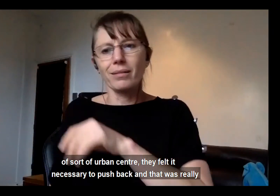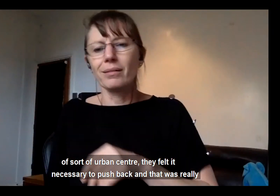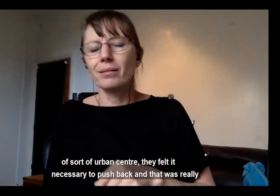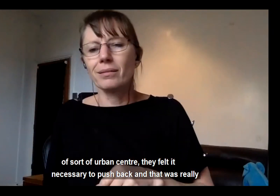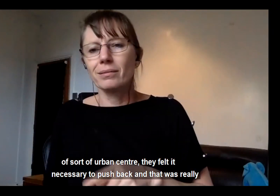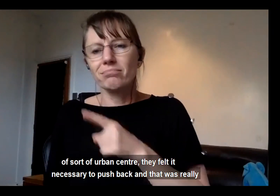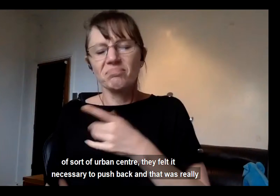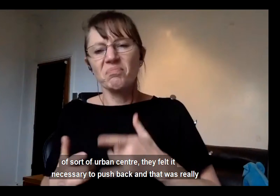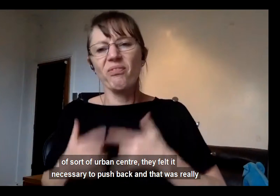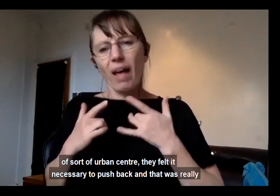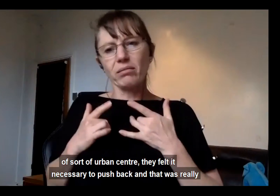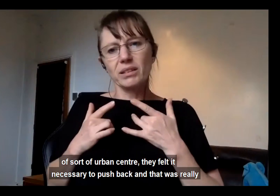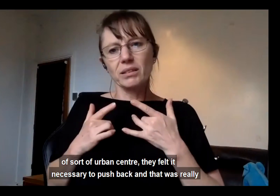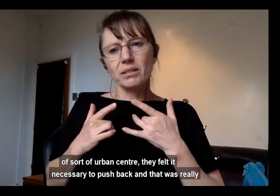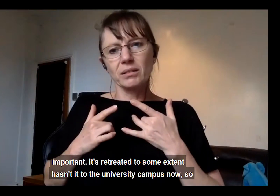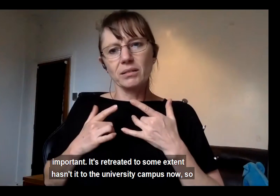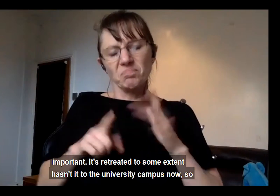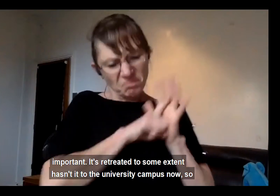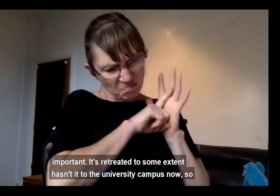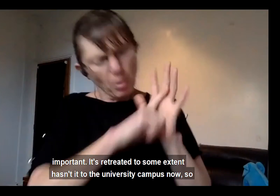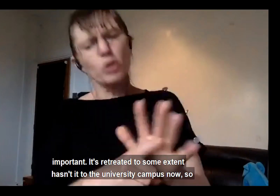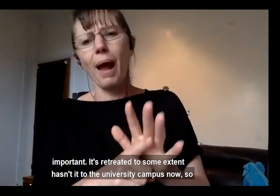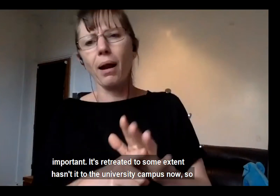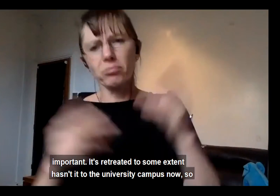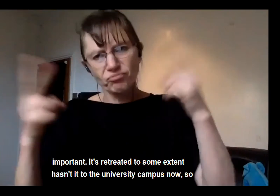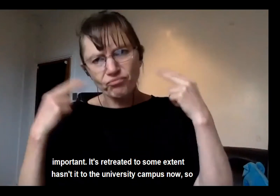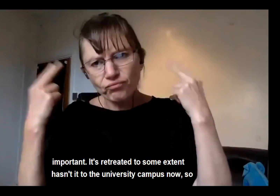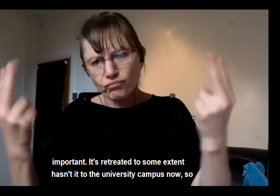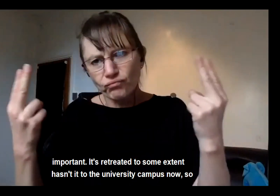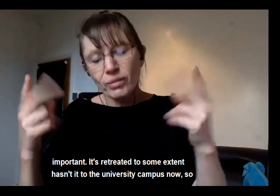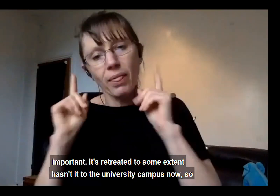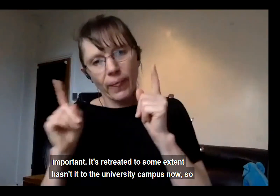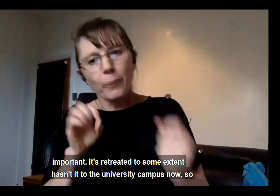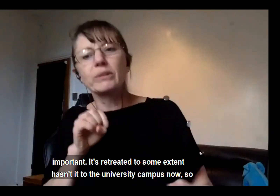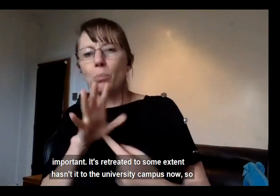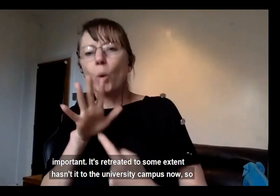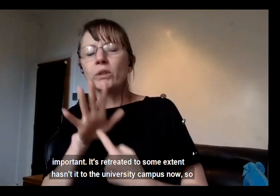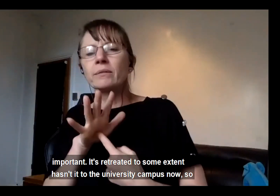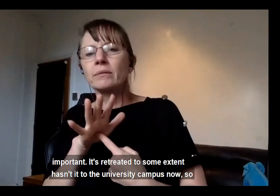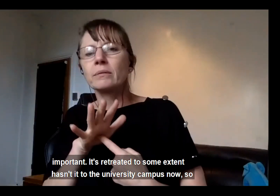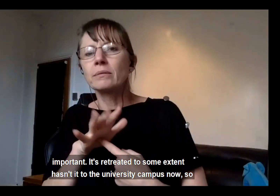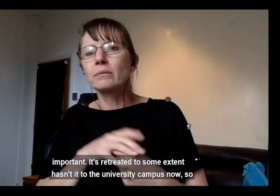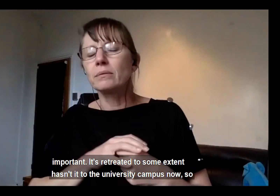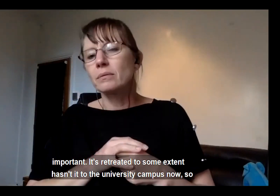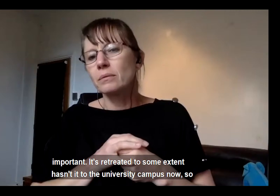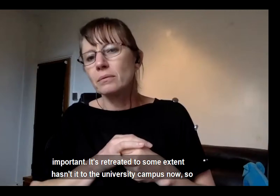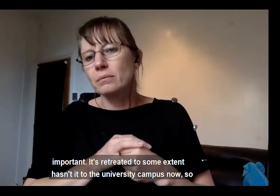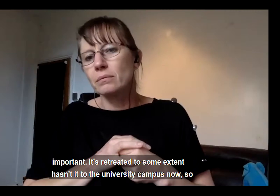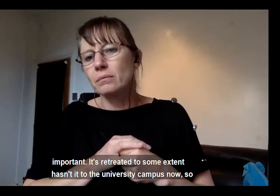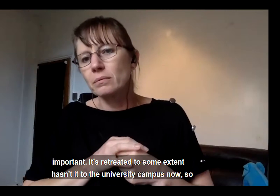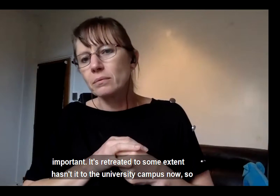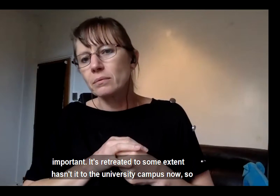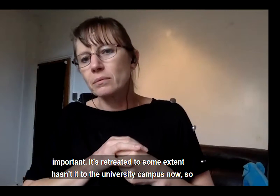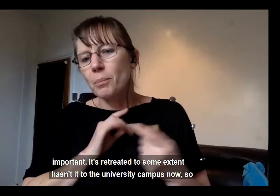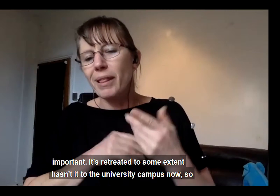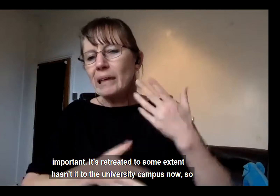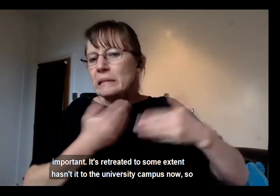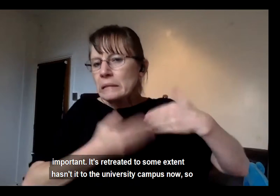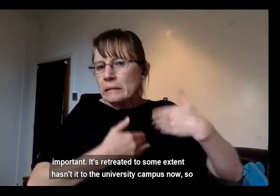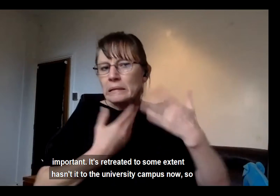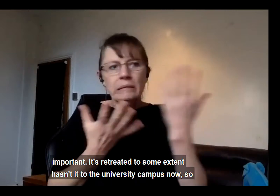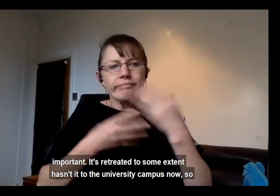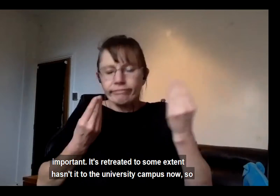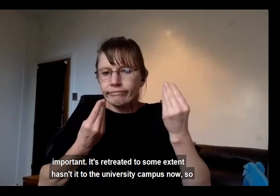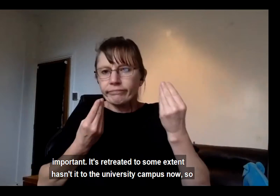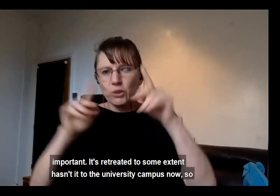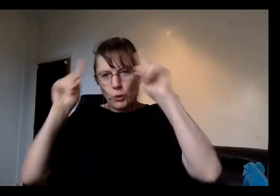they felt it necessary to push back. And that was really important. And it's retreated to some extent, hasn't it, to the